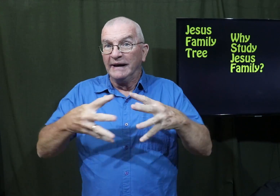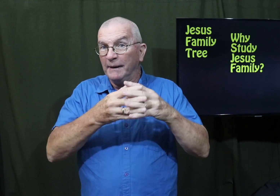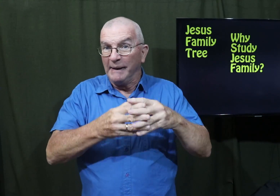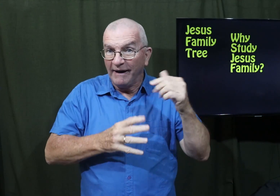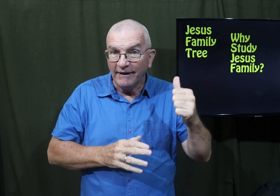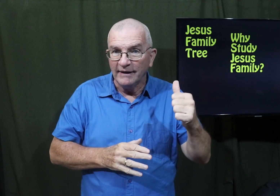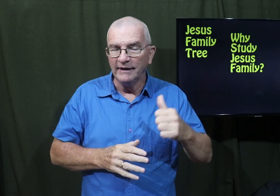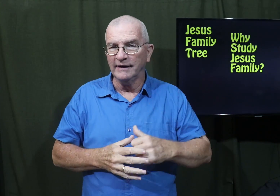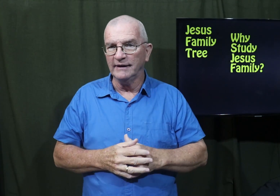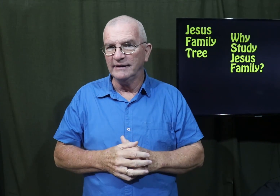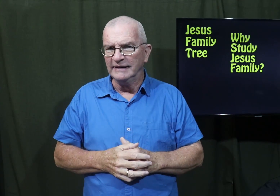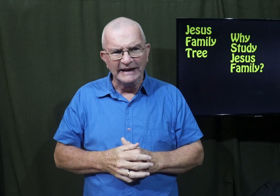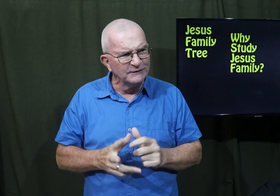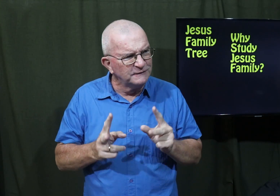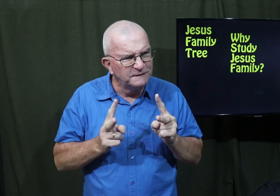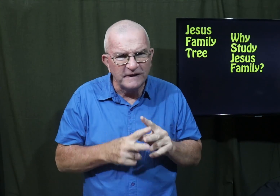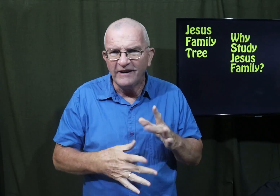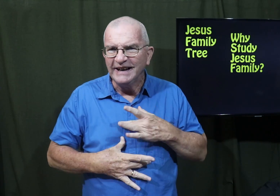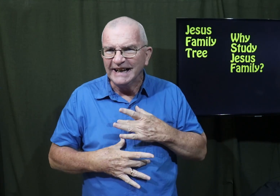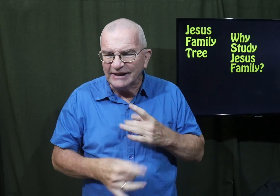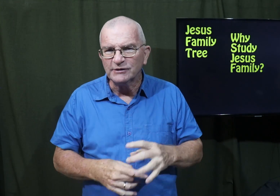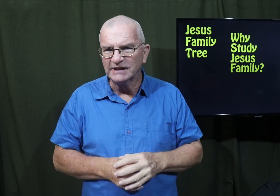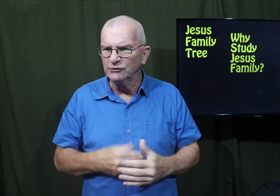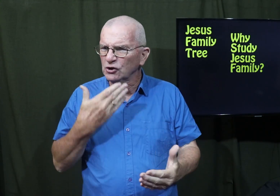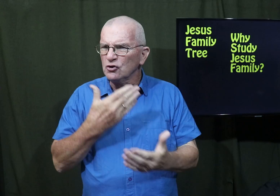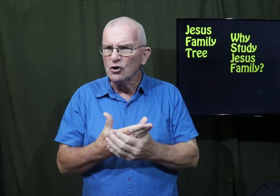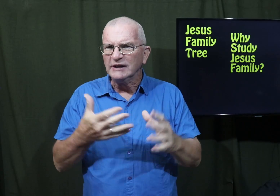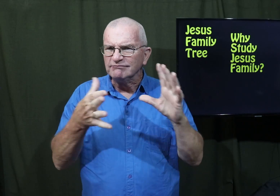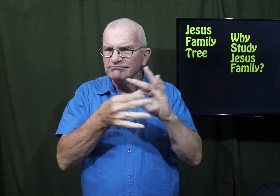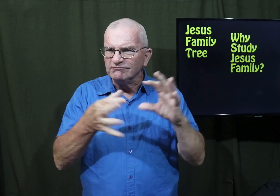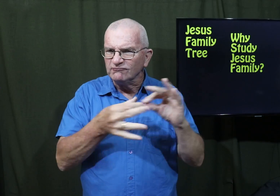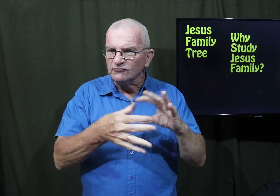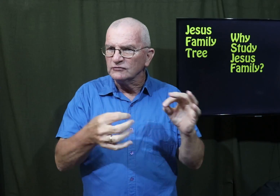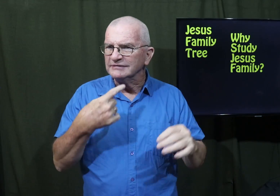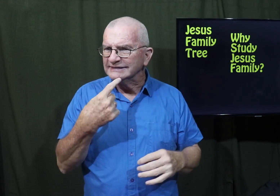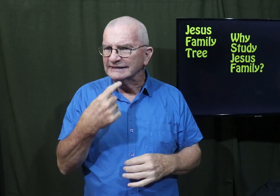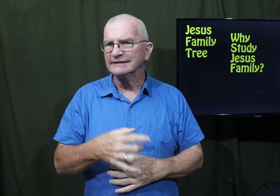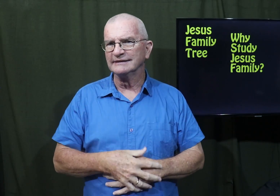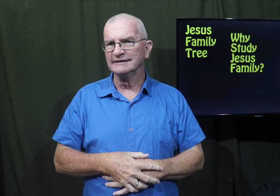growing up in America very interesting it was a good story